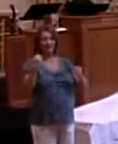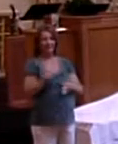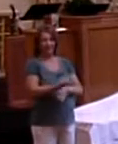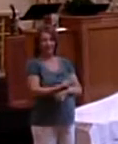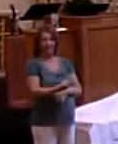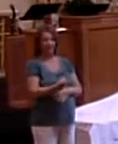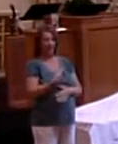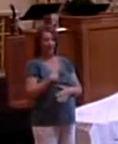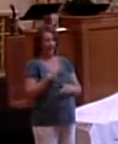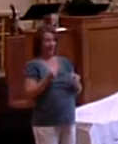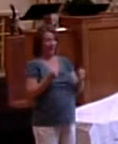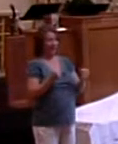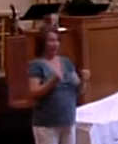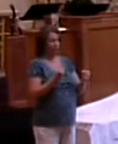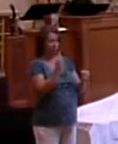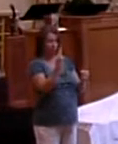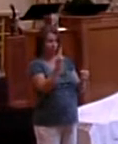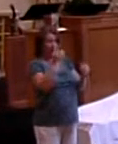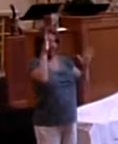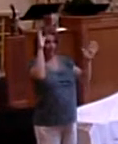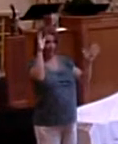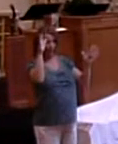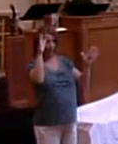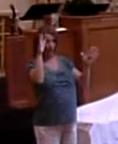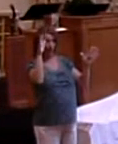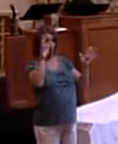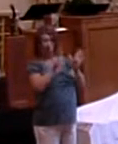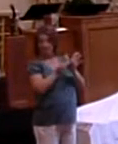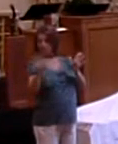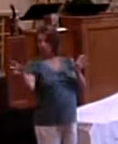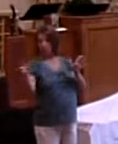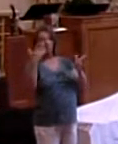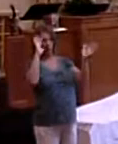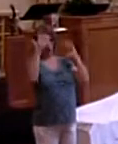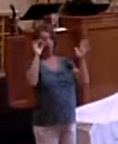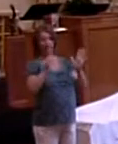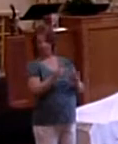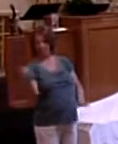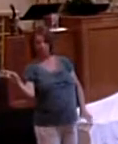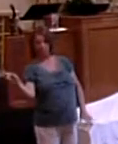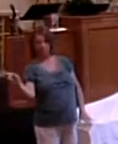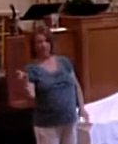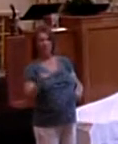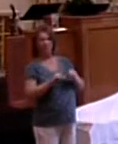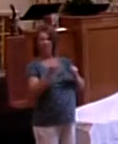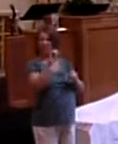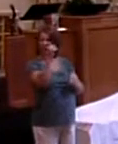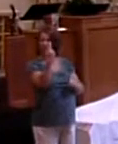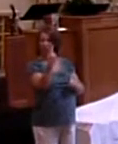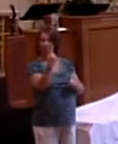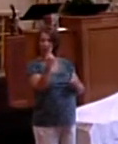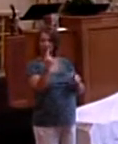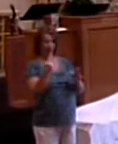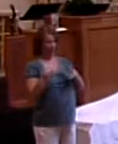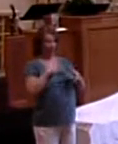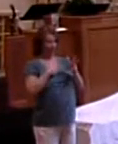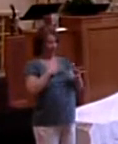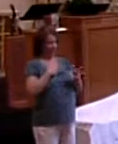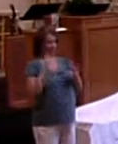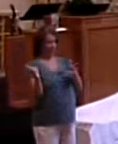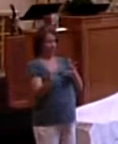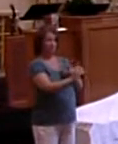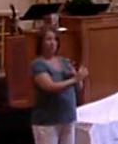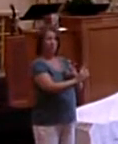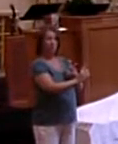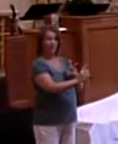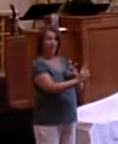a little bit, and the one immediately bolted for the woods, and the other one kind of took off in front of me